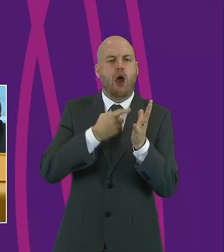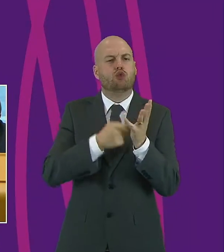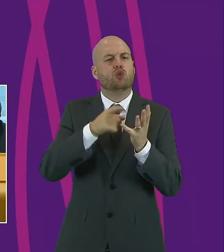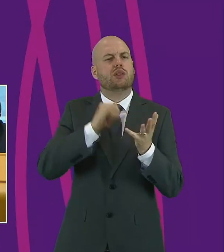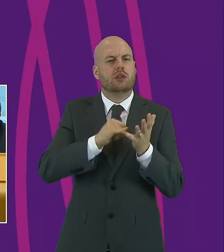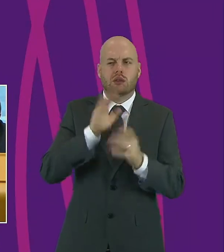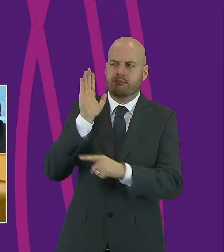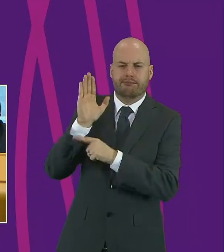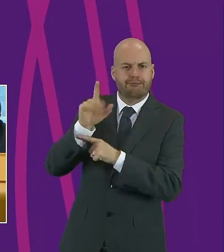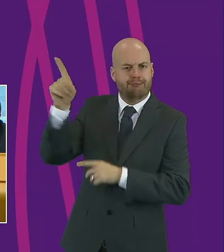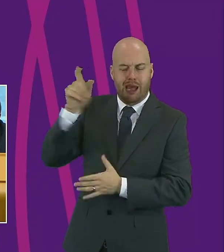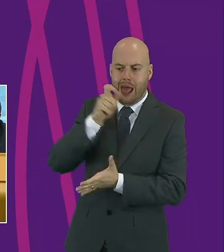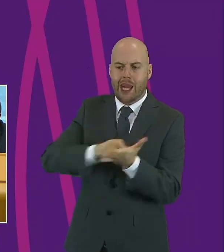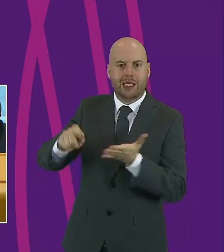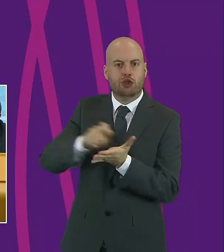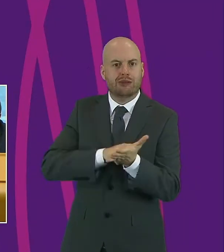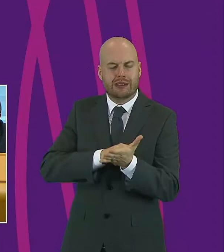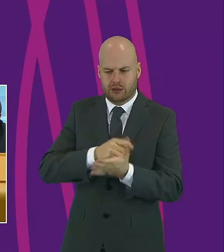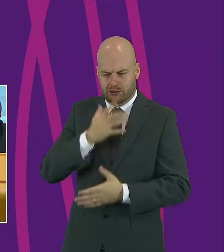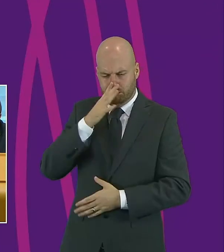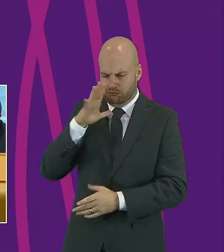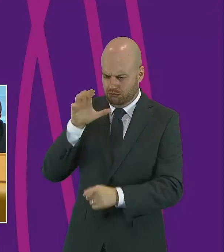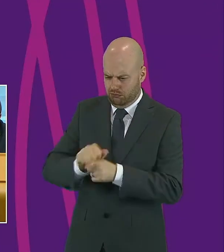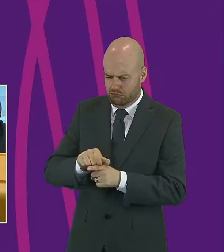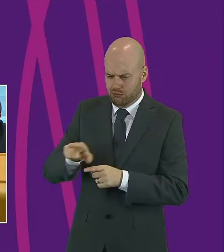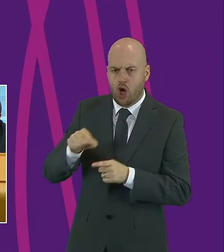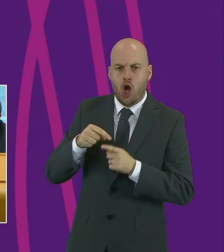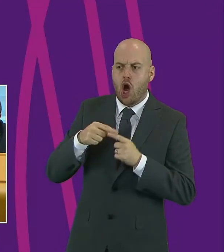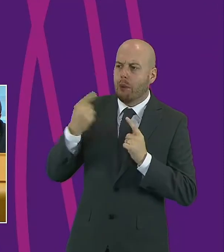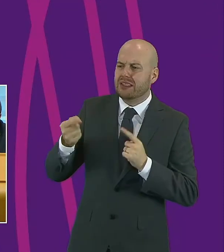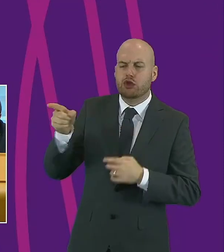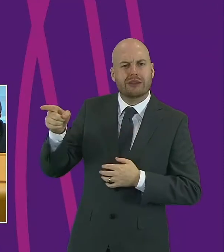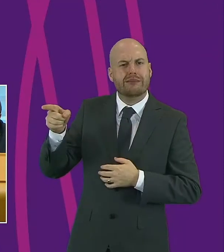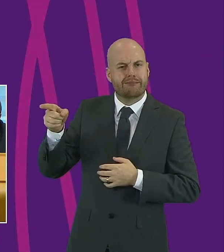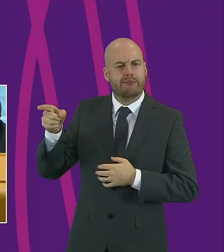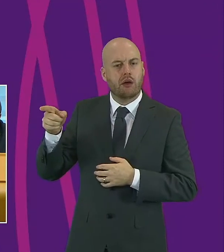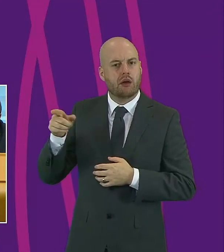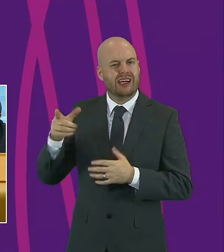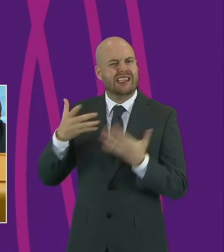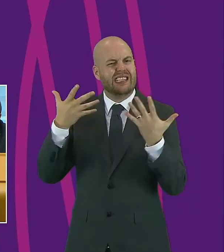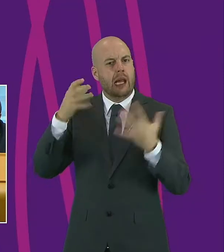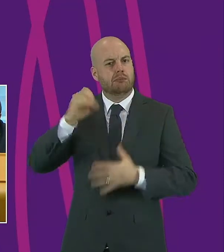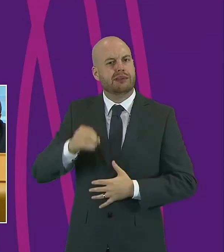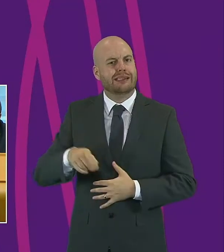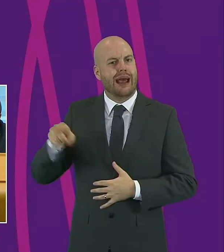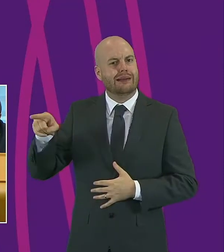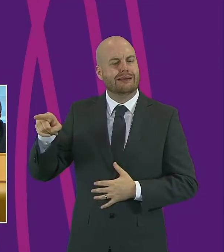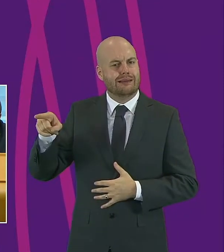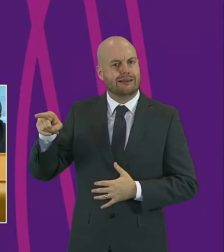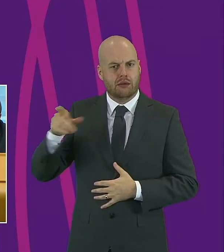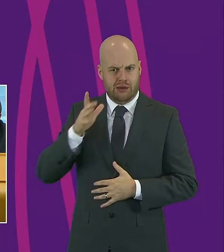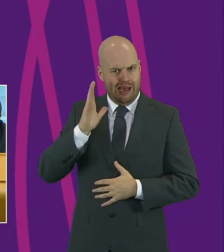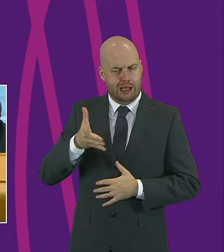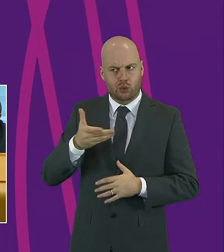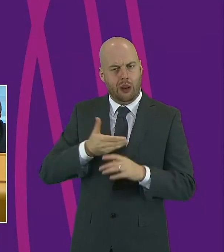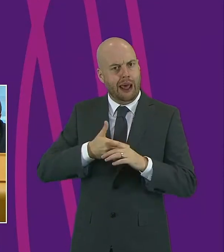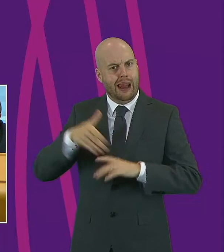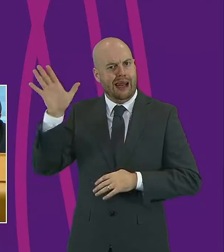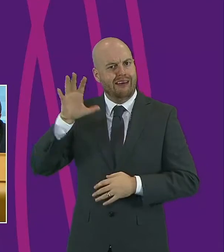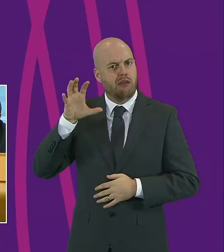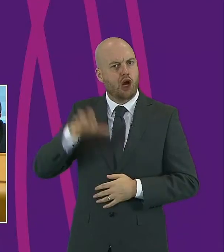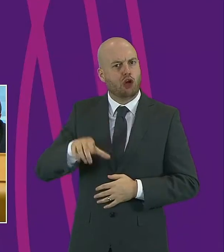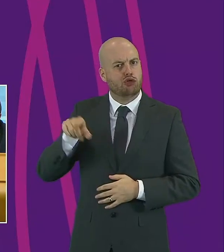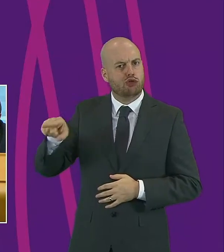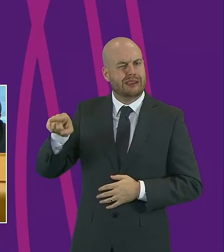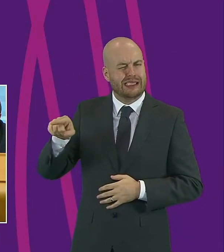been rigged, with the opposition getting a mere 10% and the candidate having to leave the country. Does the First Minister share my